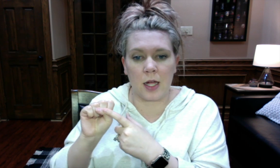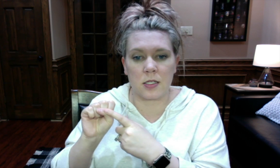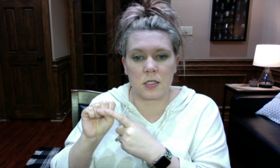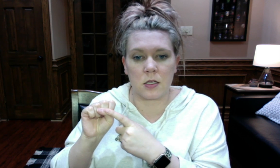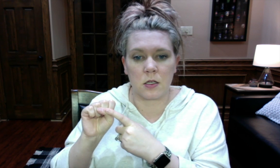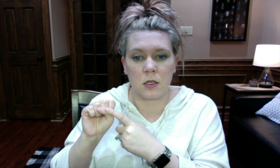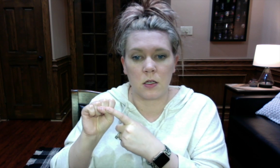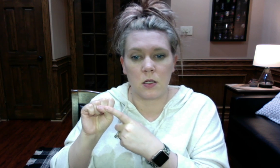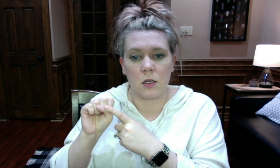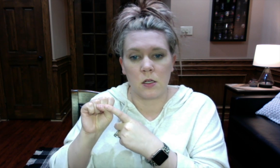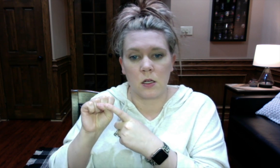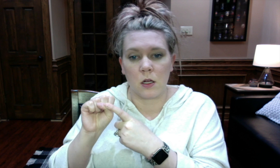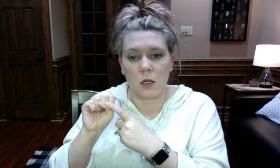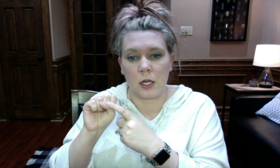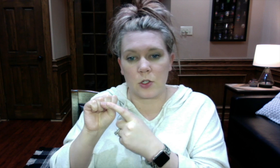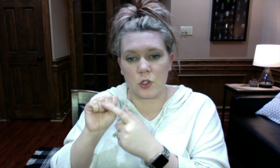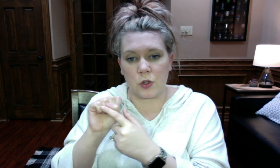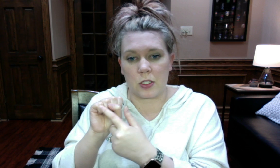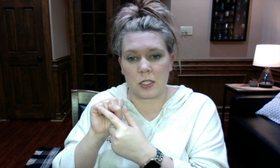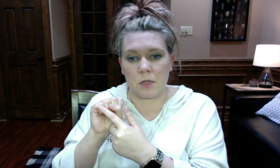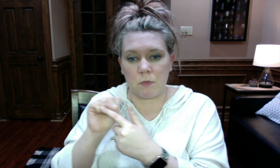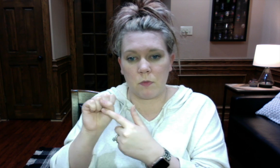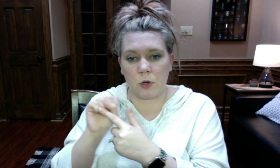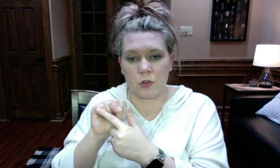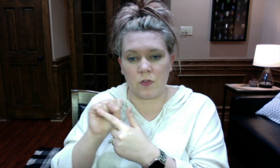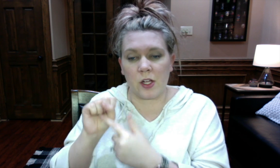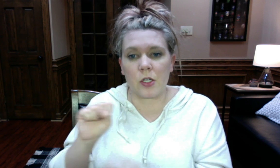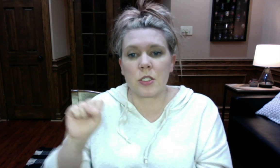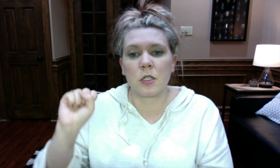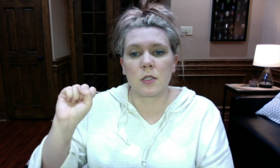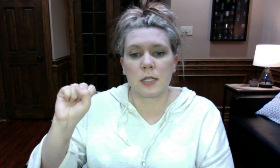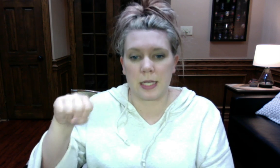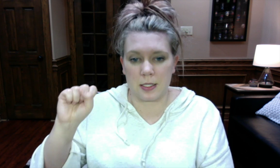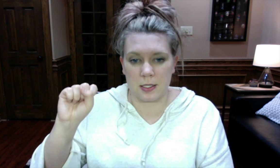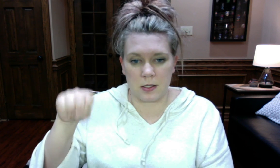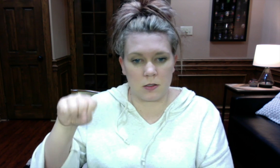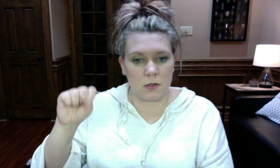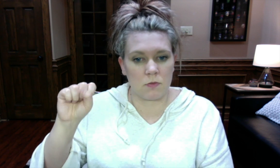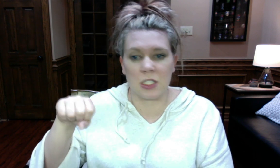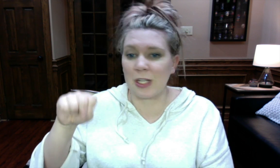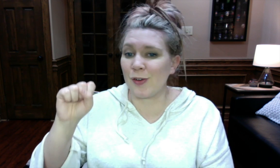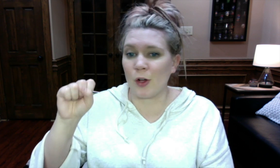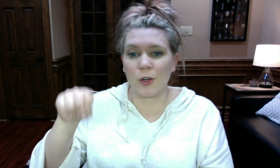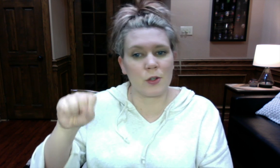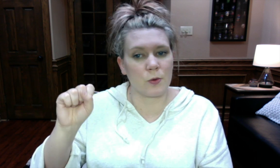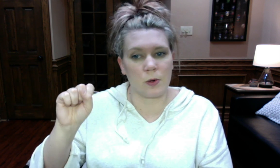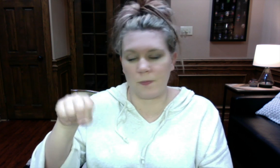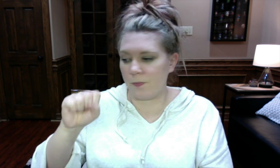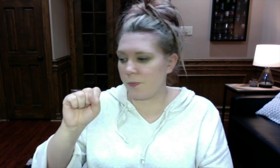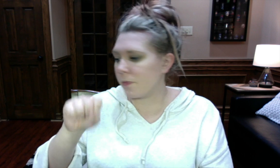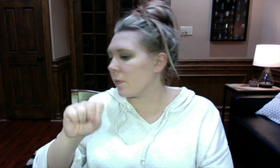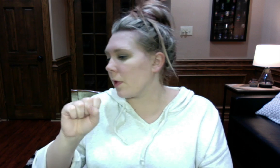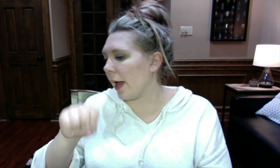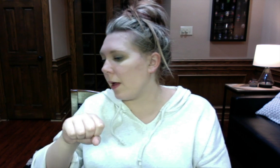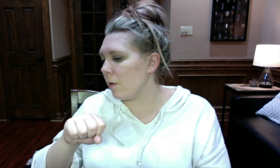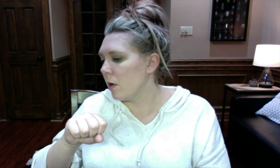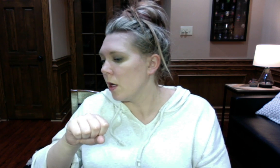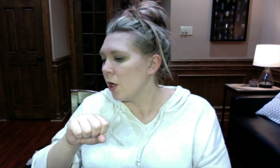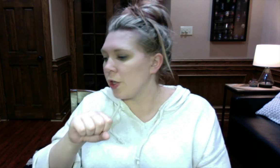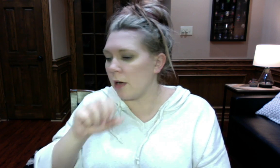S and just cross your fingers. Yes, just like you're knocking on a door. Okay, no's a